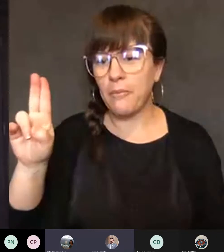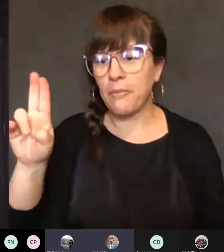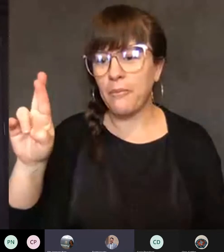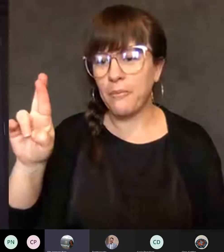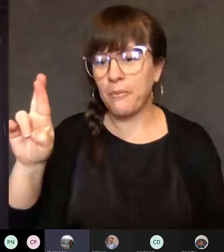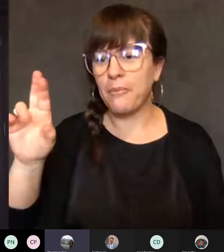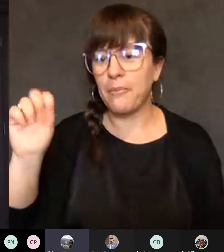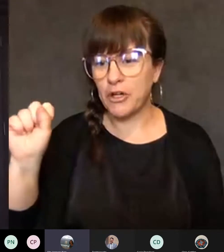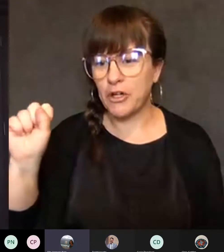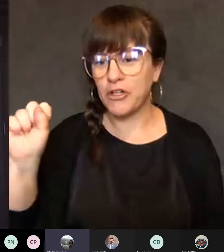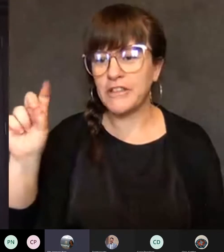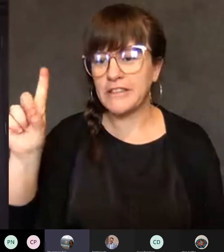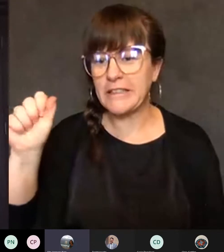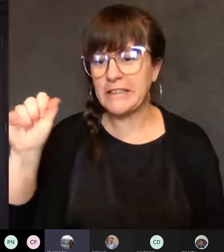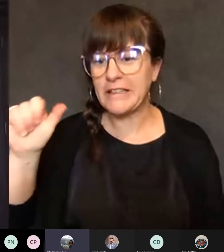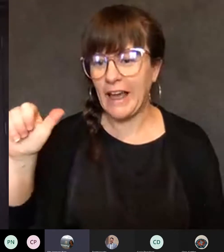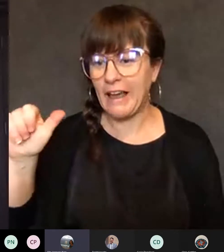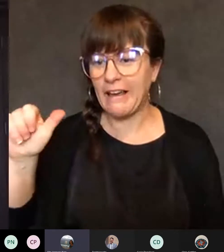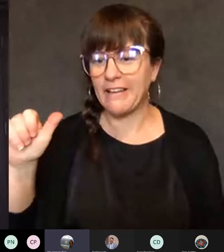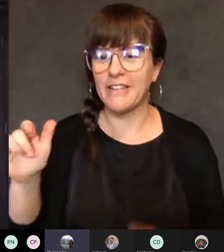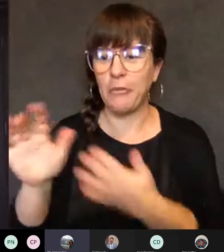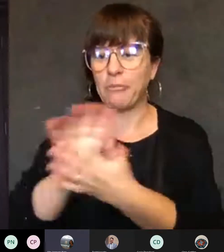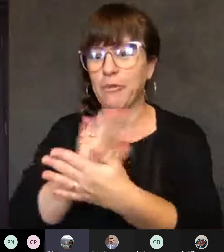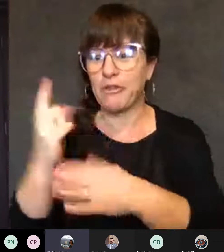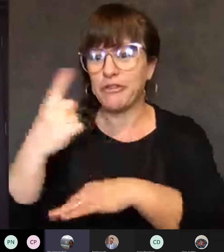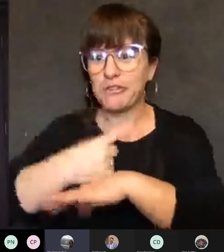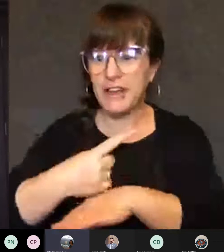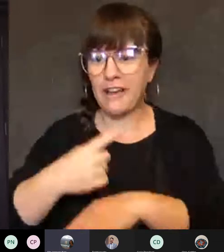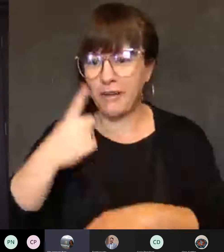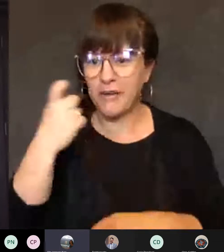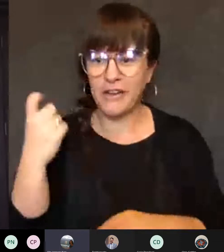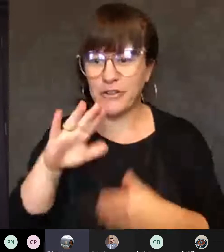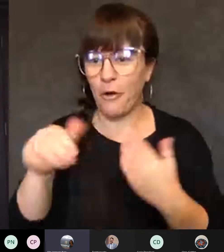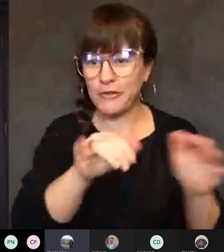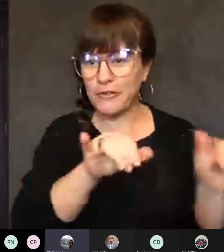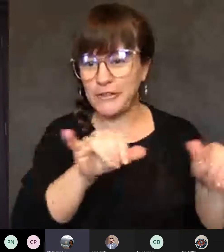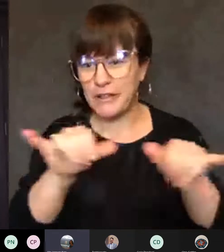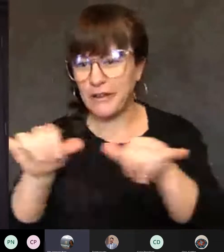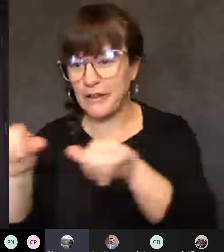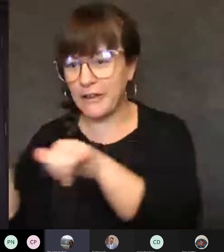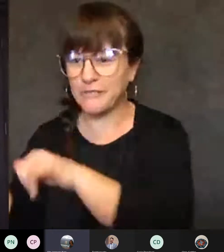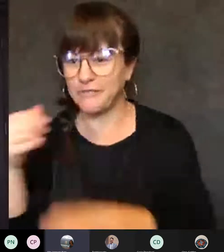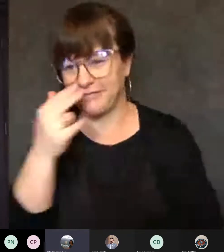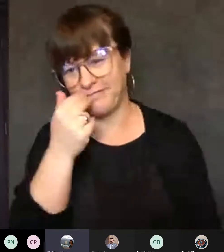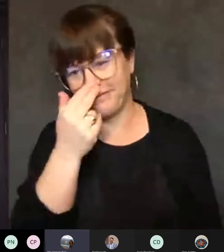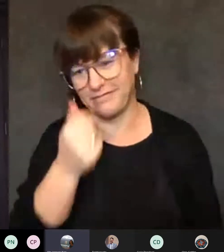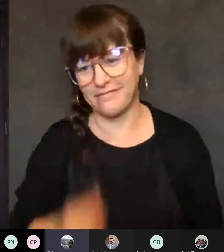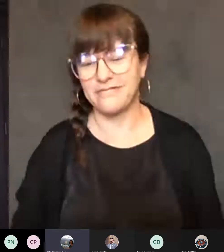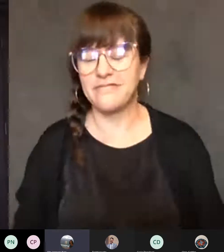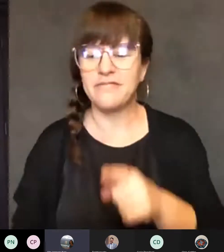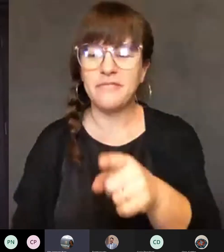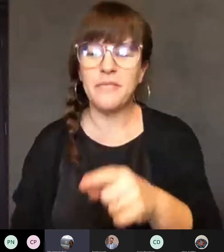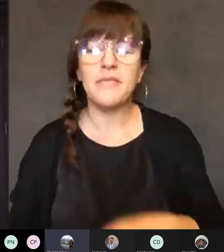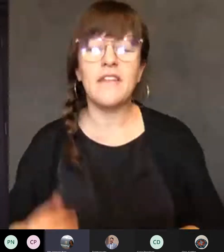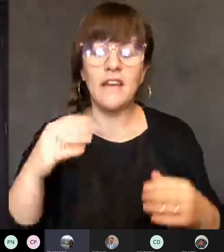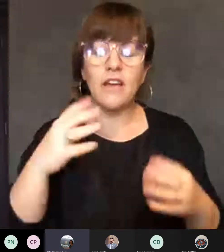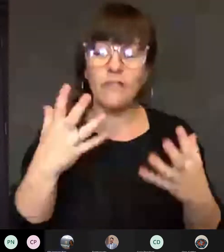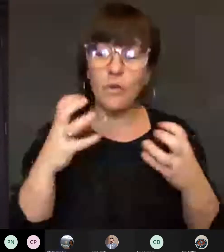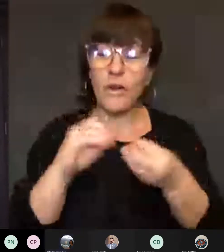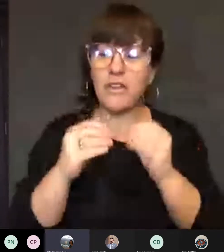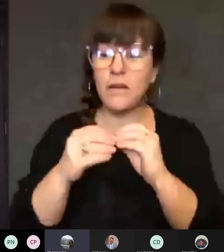anybody wants to write in the chat box the CIN, I'm not close to a keyboard right now. It's